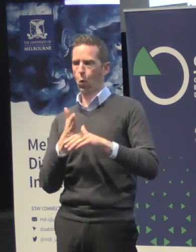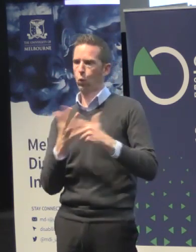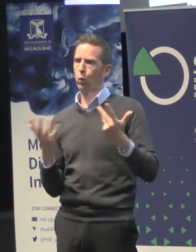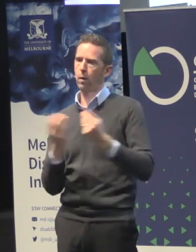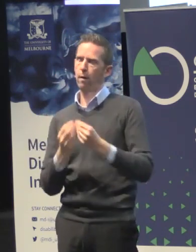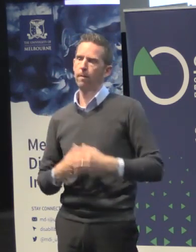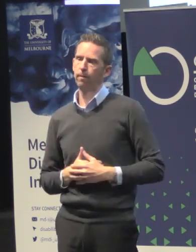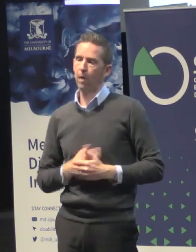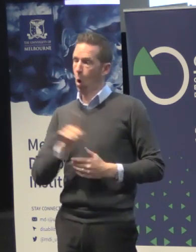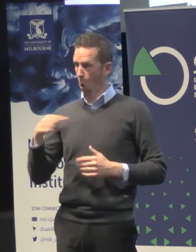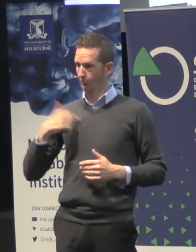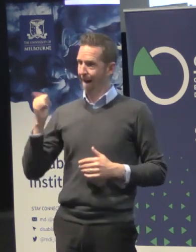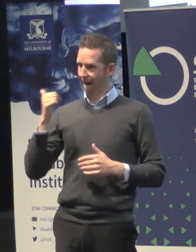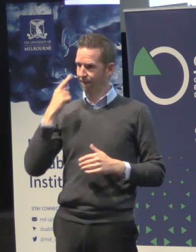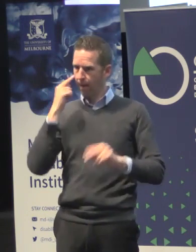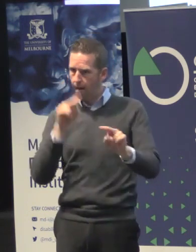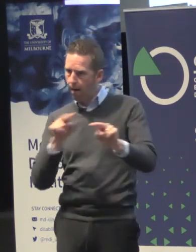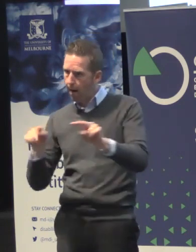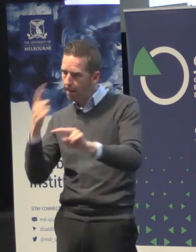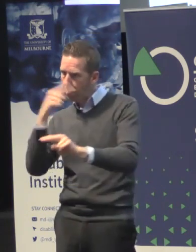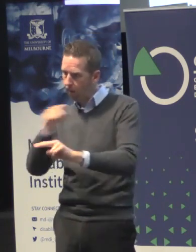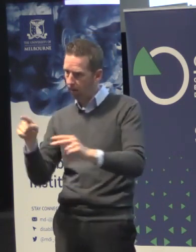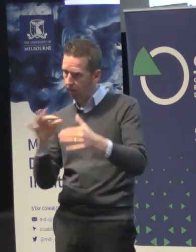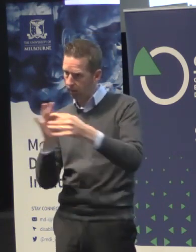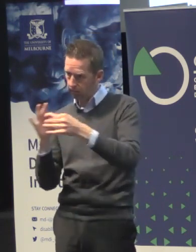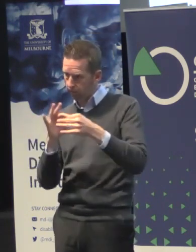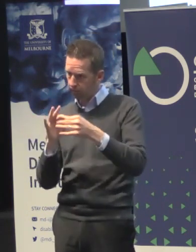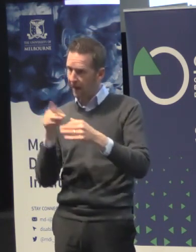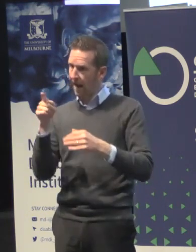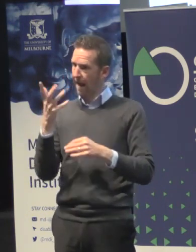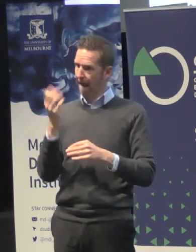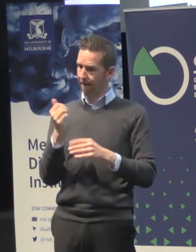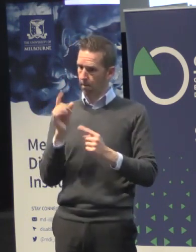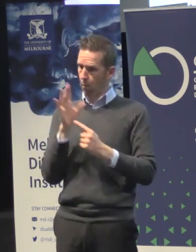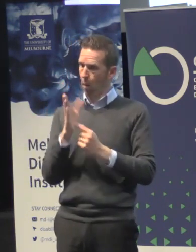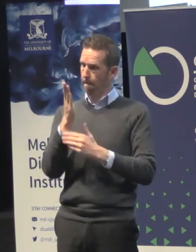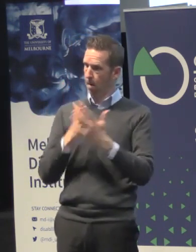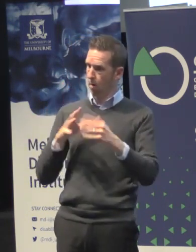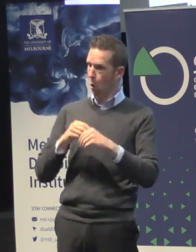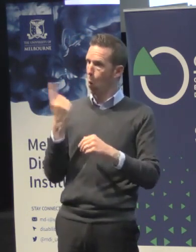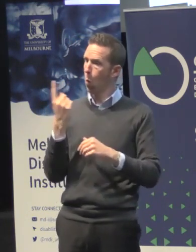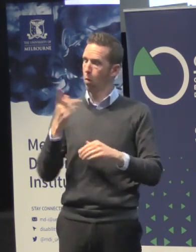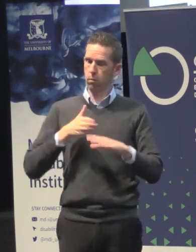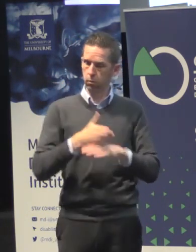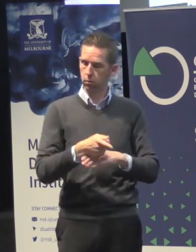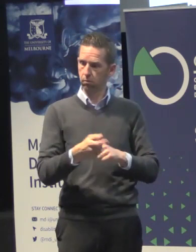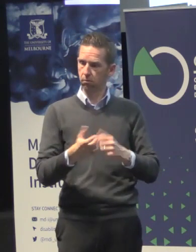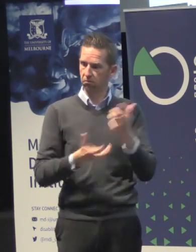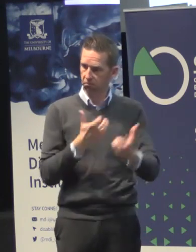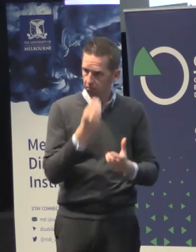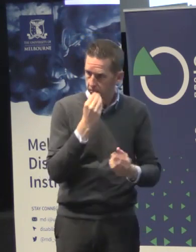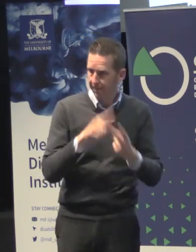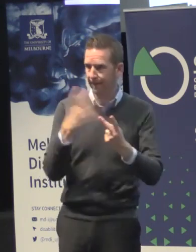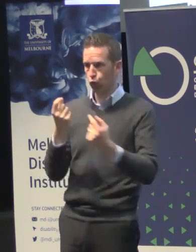And we observed people at this relationship, and there is an instrumental aspect. Somebody makes the meals, somebody drives the